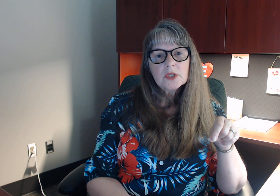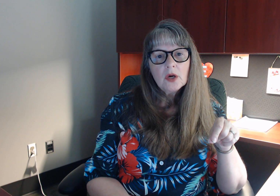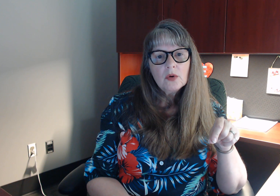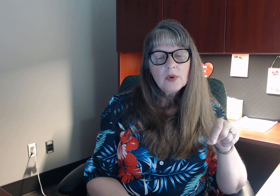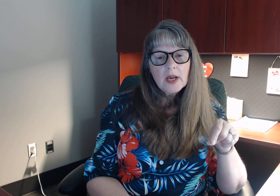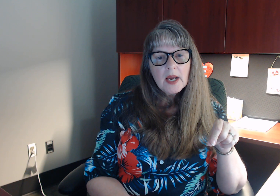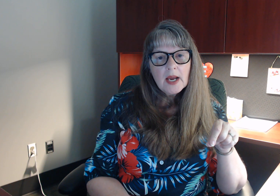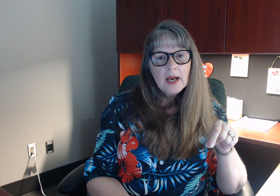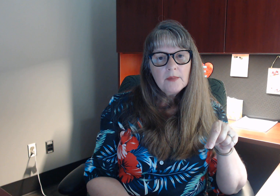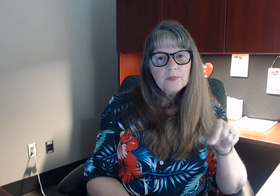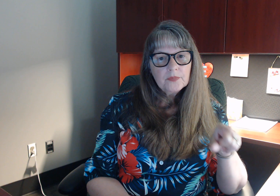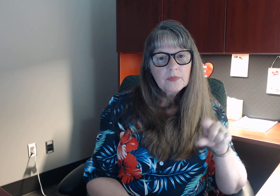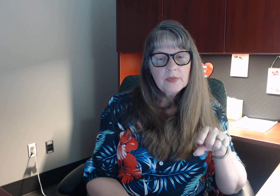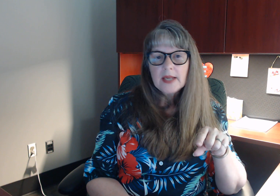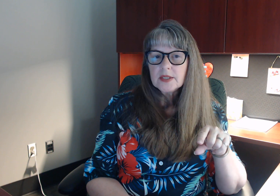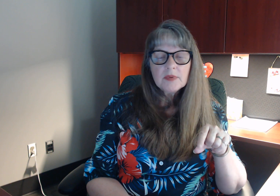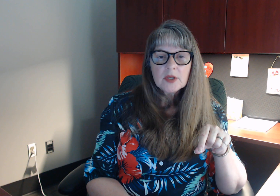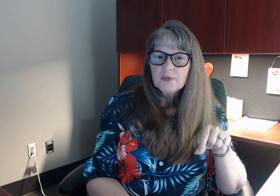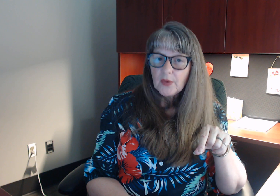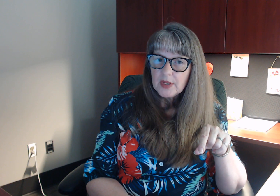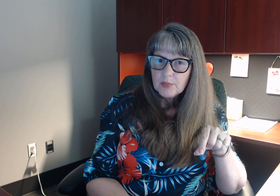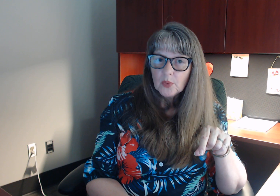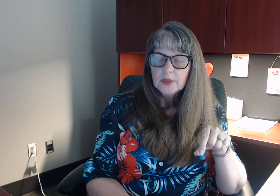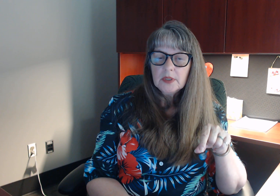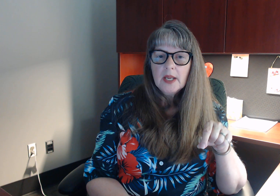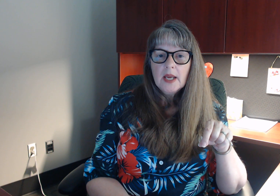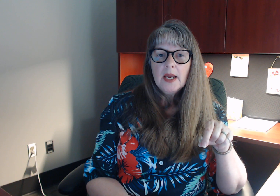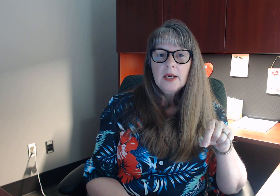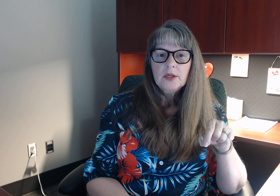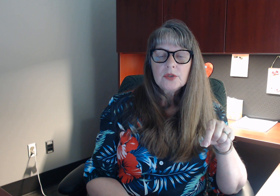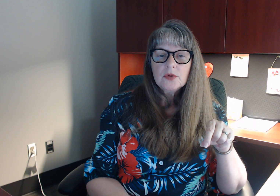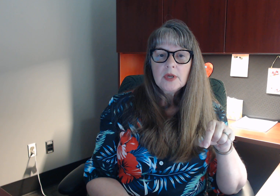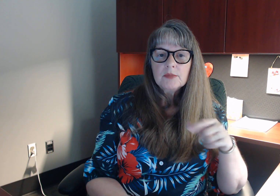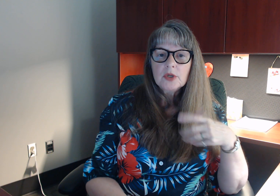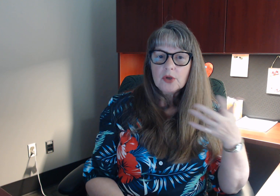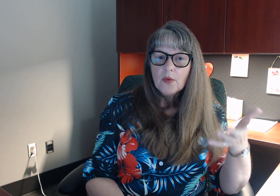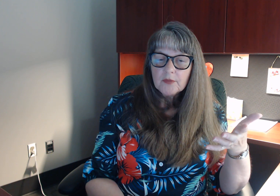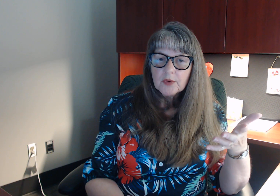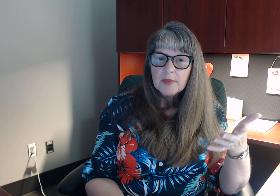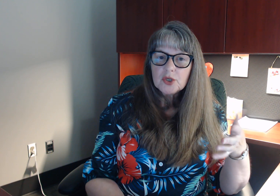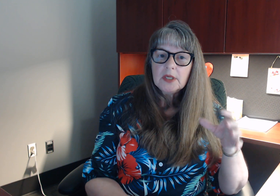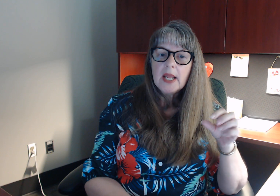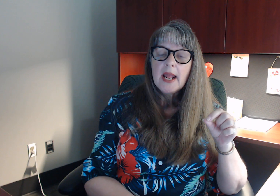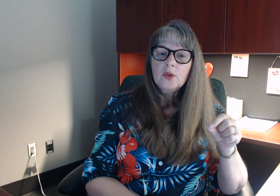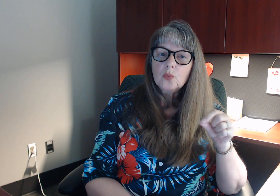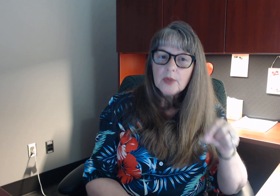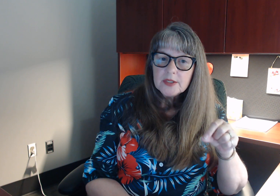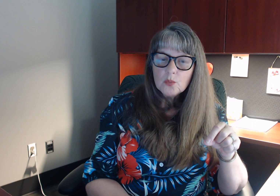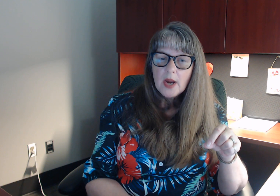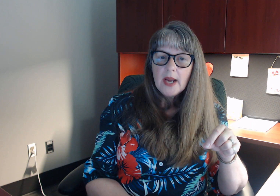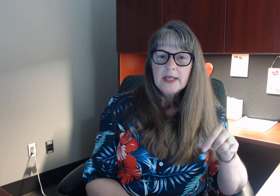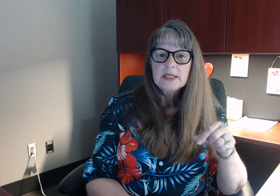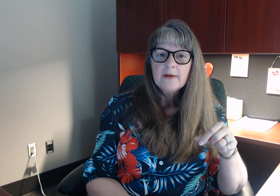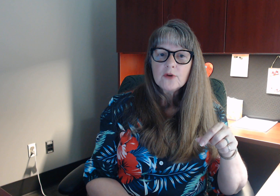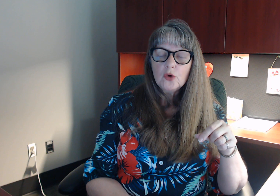So that's something that's very important to them to know that information. And the reason why is deaf culture,